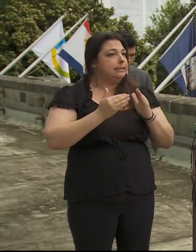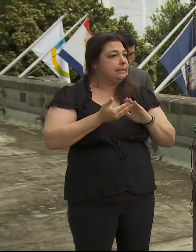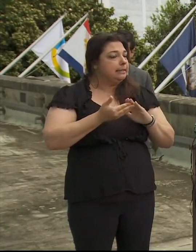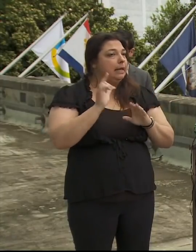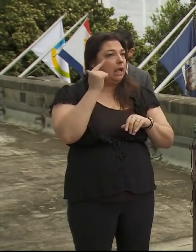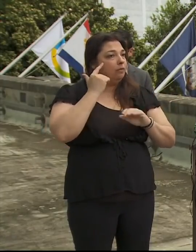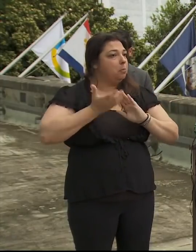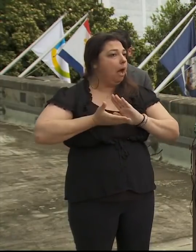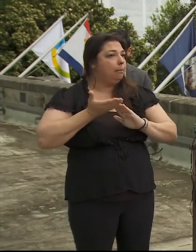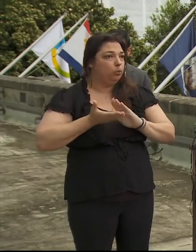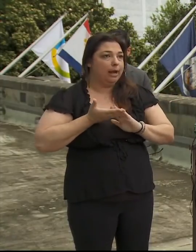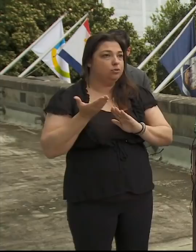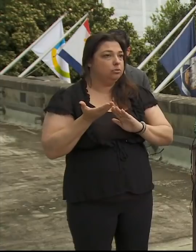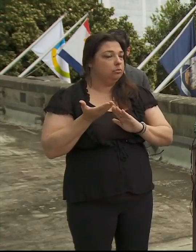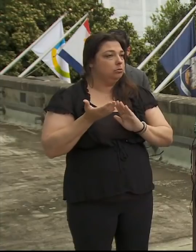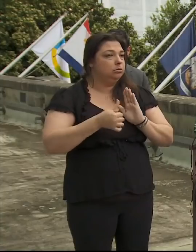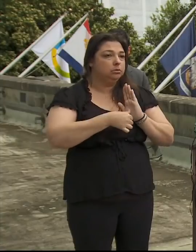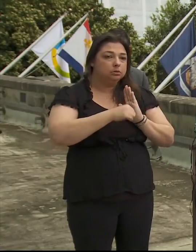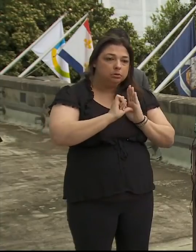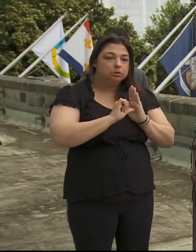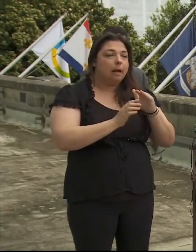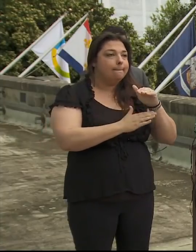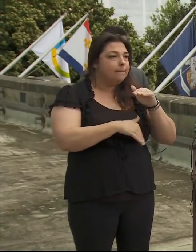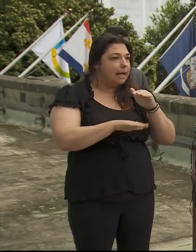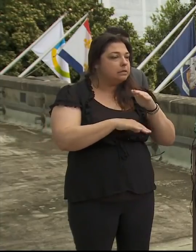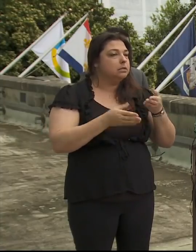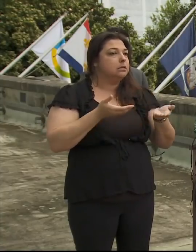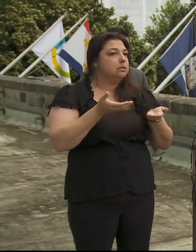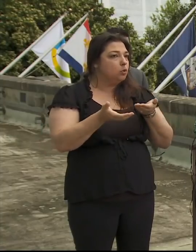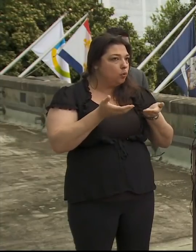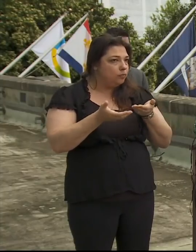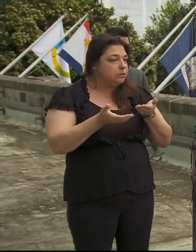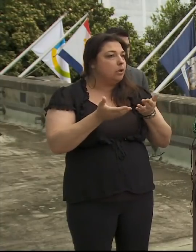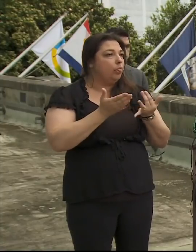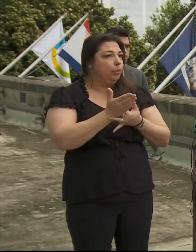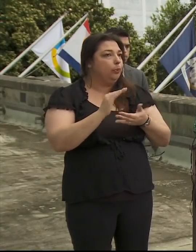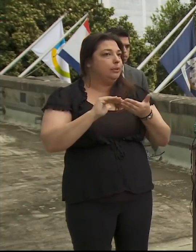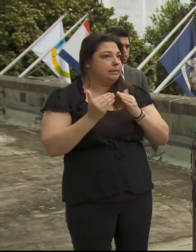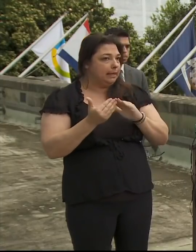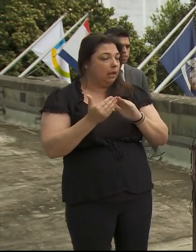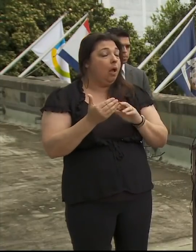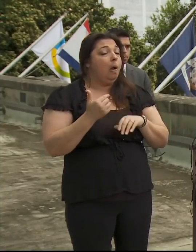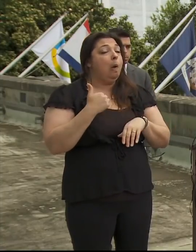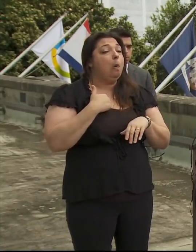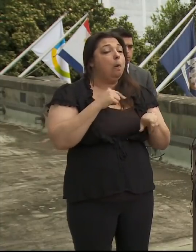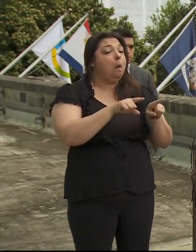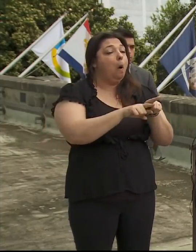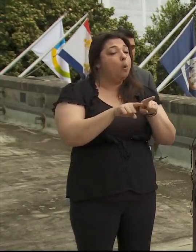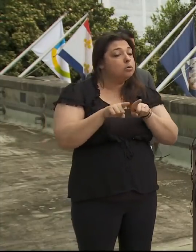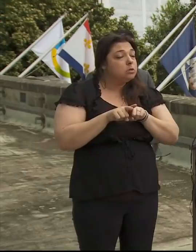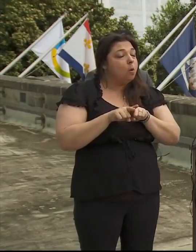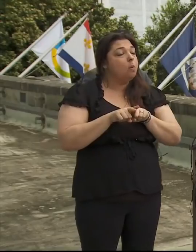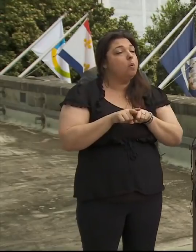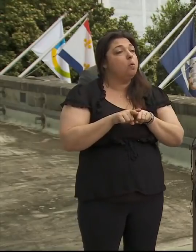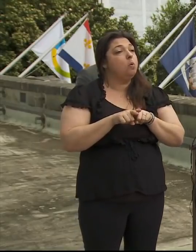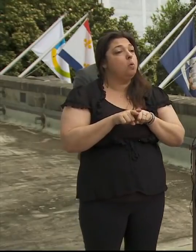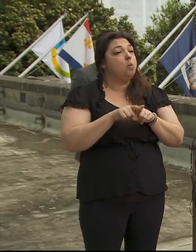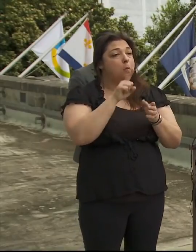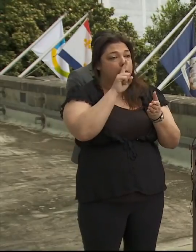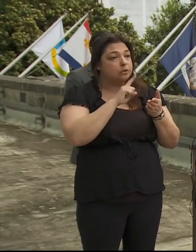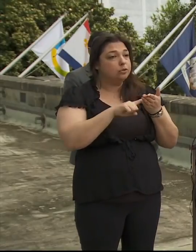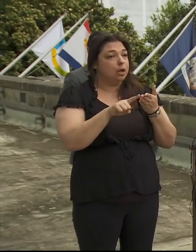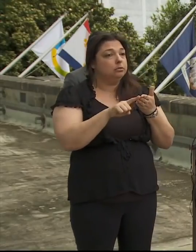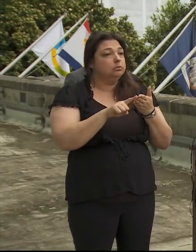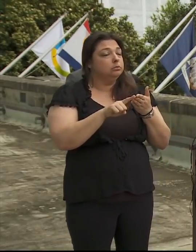government operational. Again, basic city services. We're also looking at, as